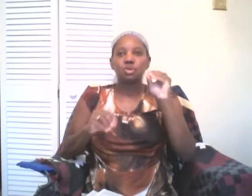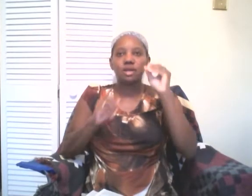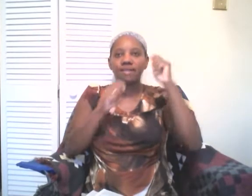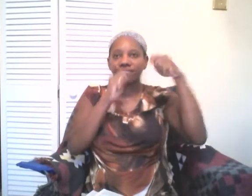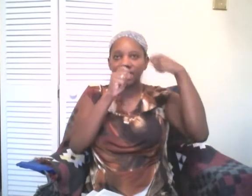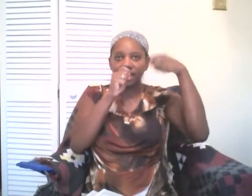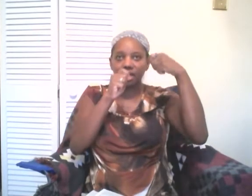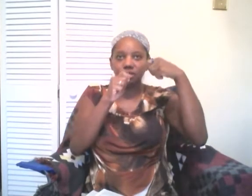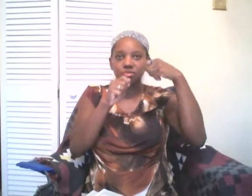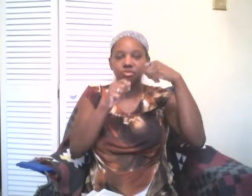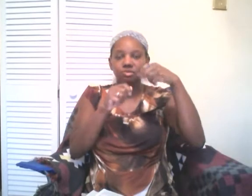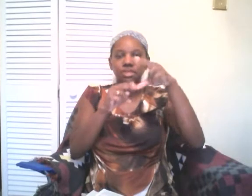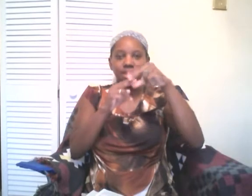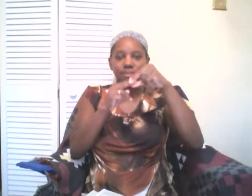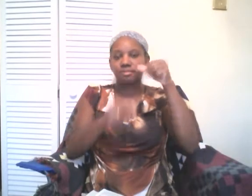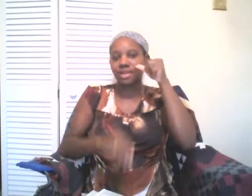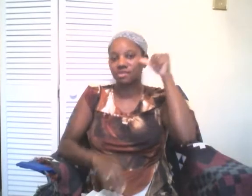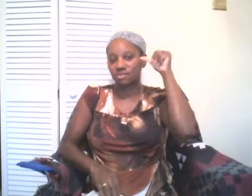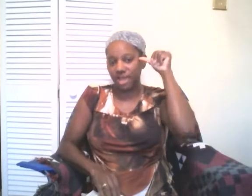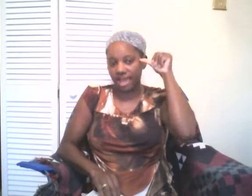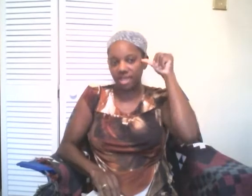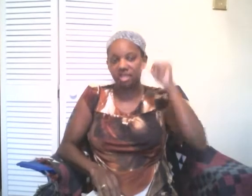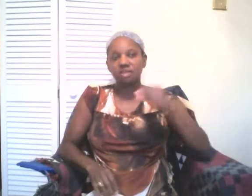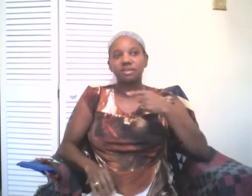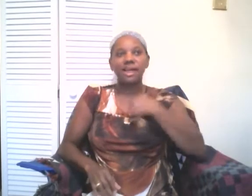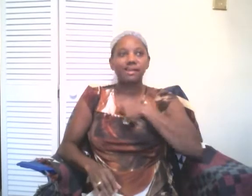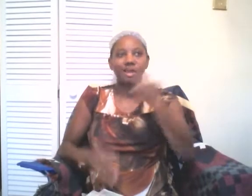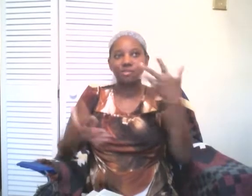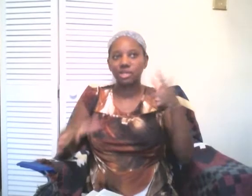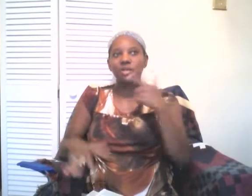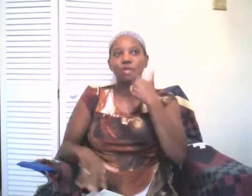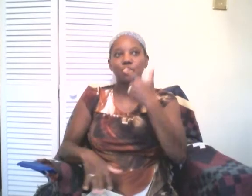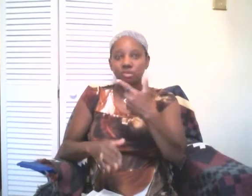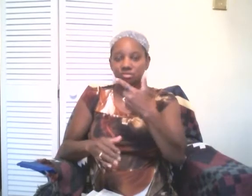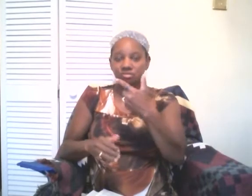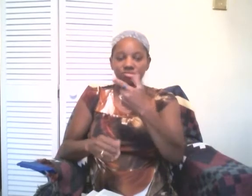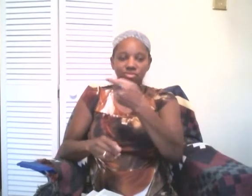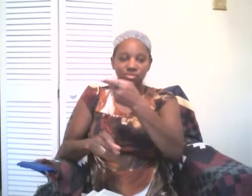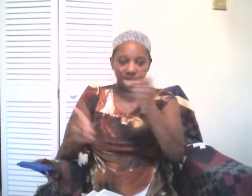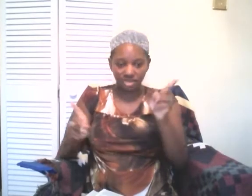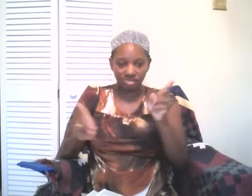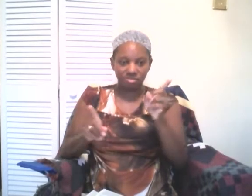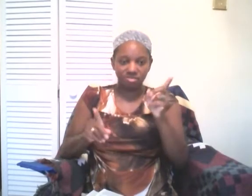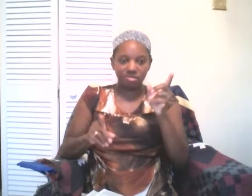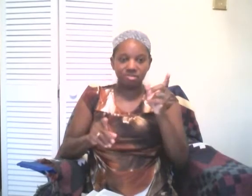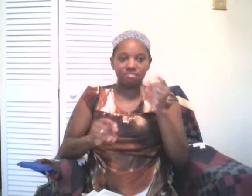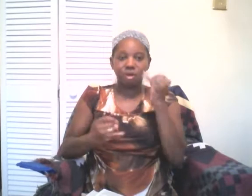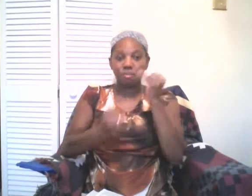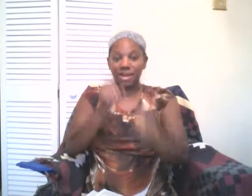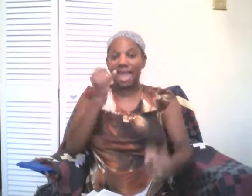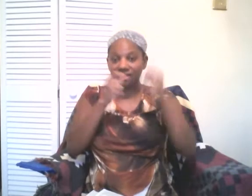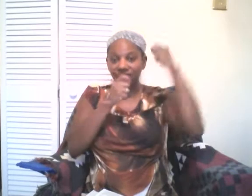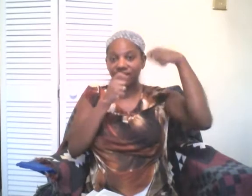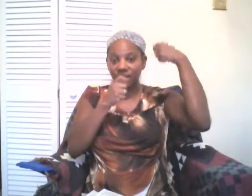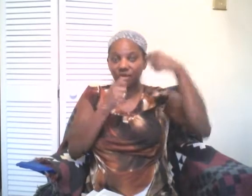a video clip yesterday. Like I already told you guys on my last video, I